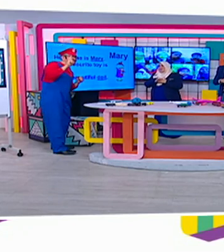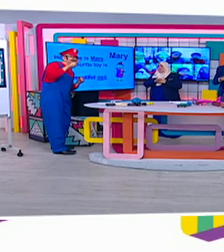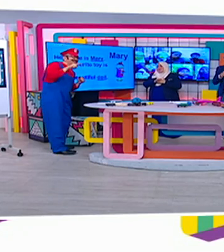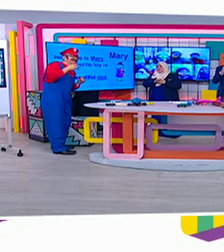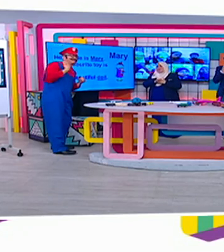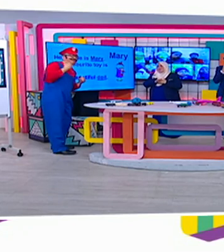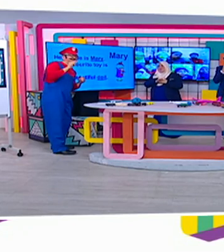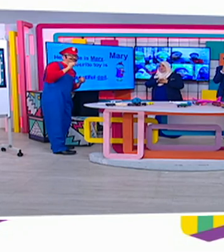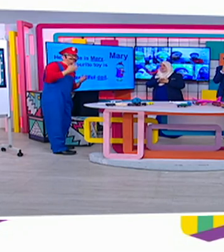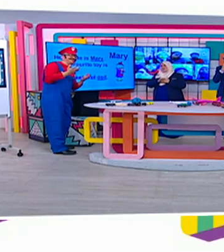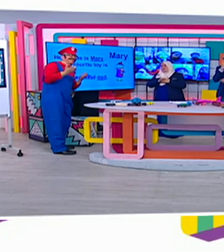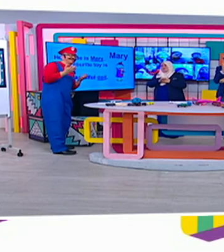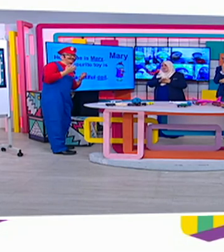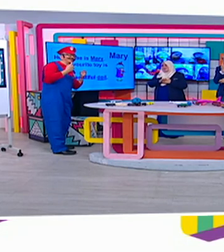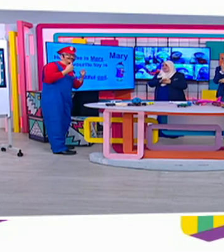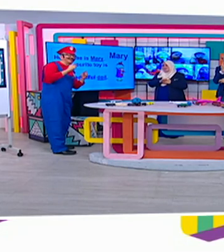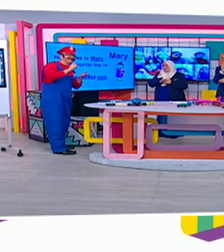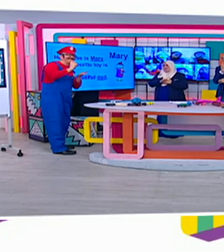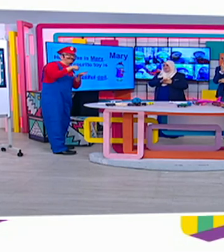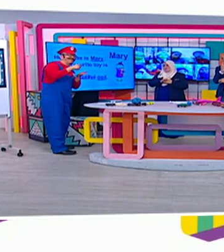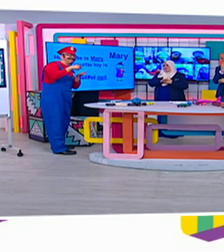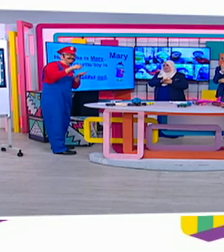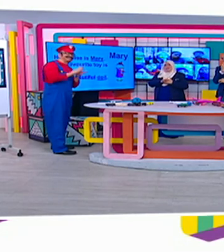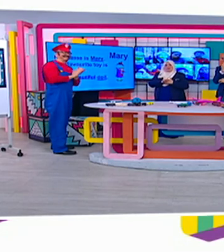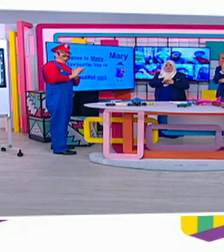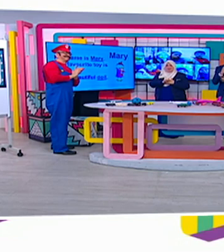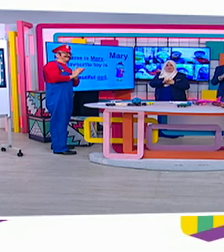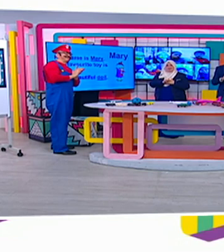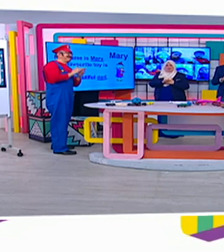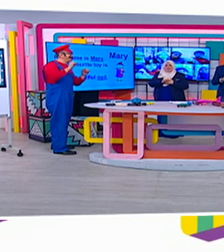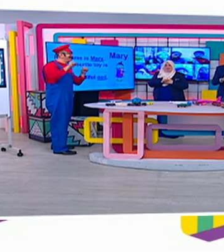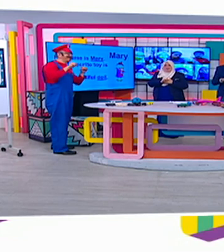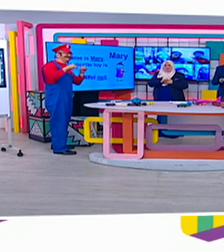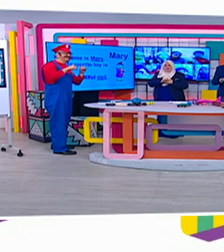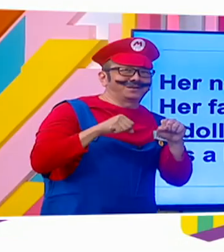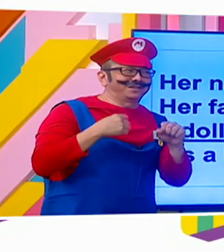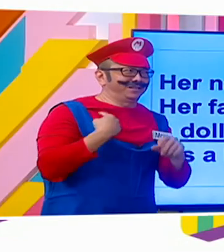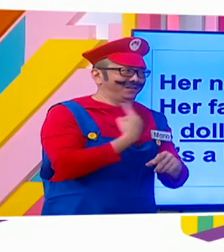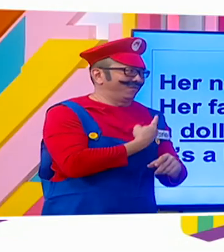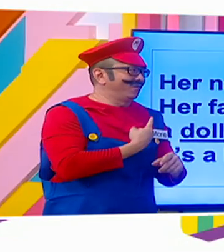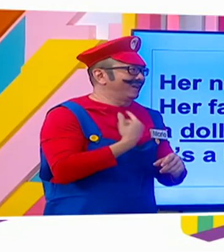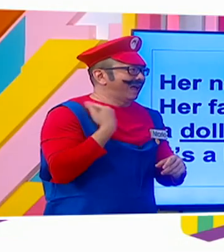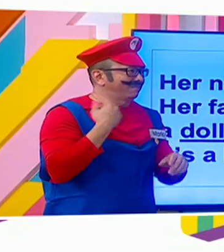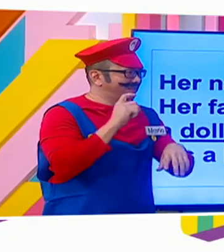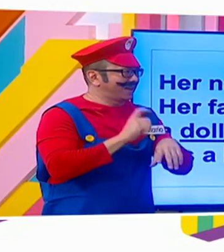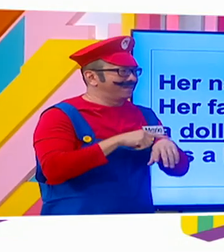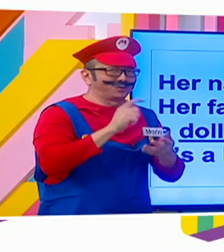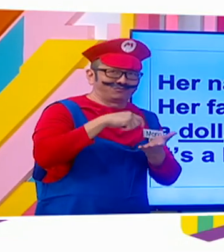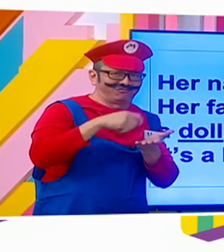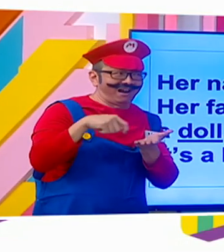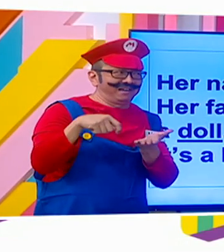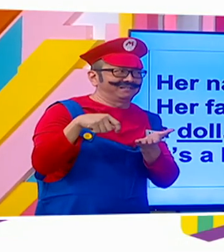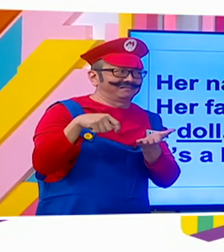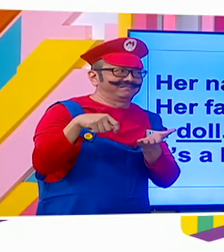I see my student want to try writing. Ooh. Possible if we have time